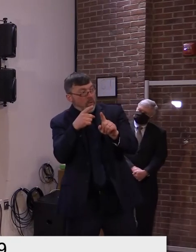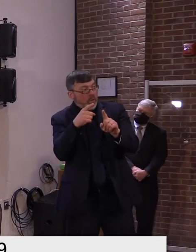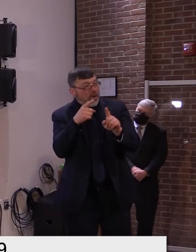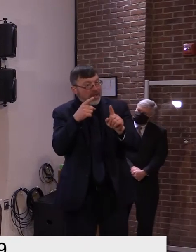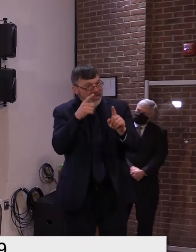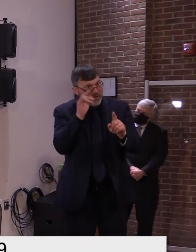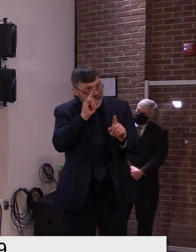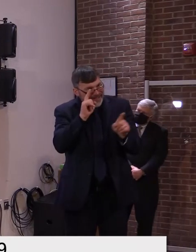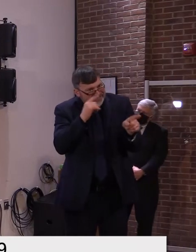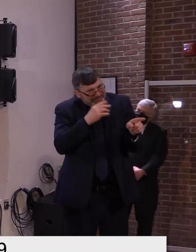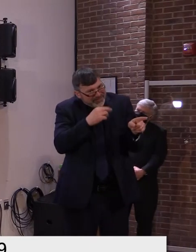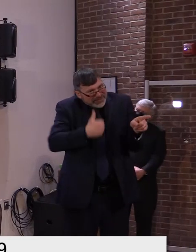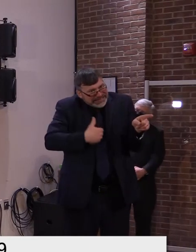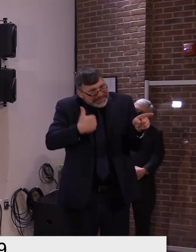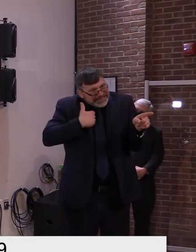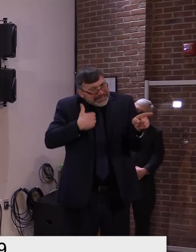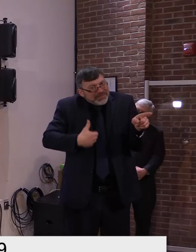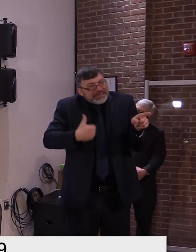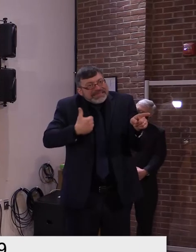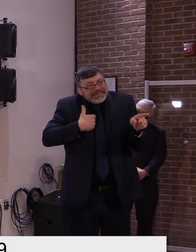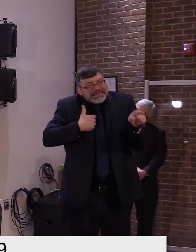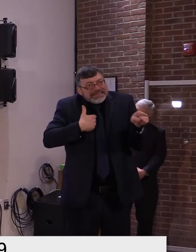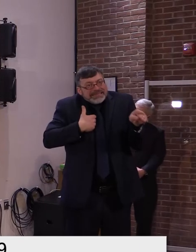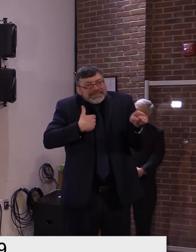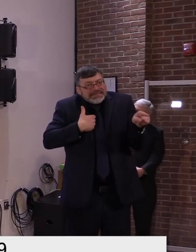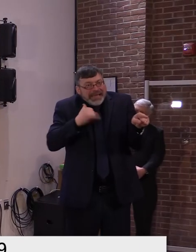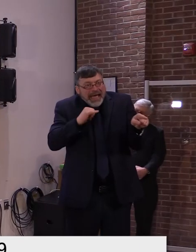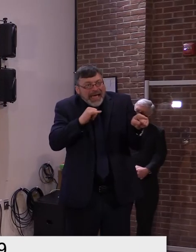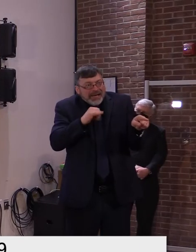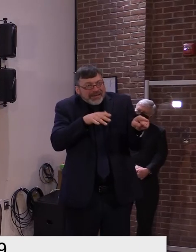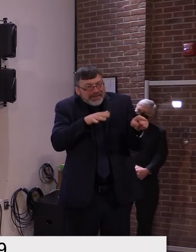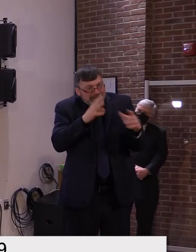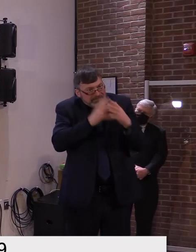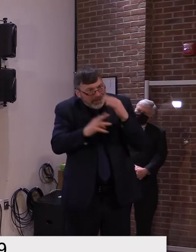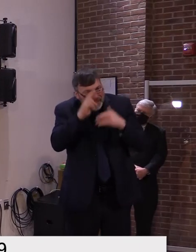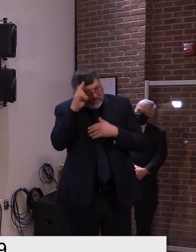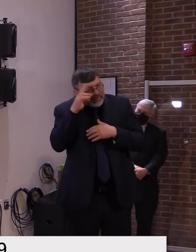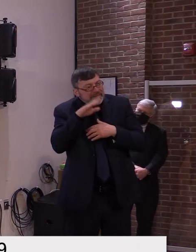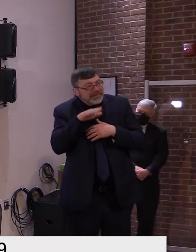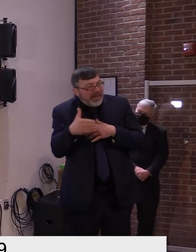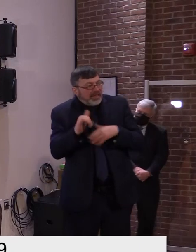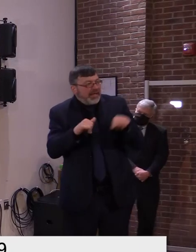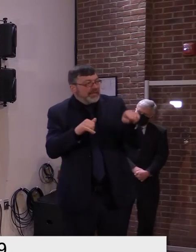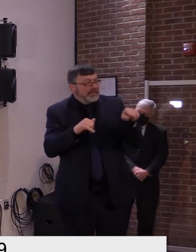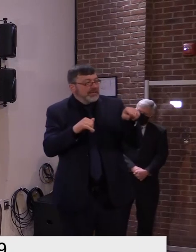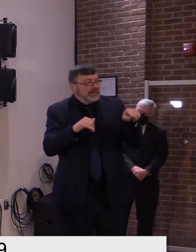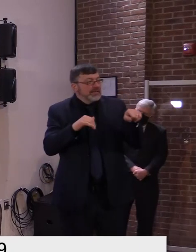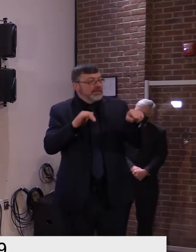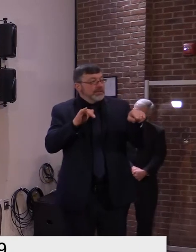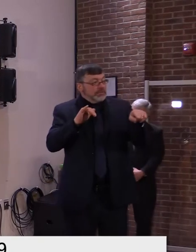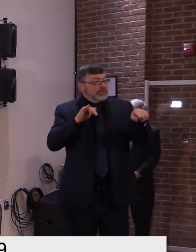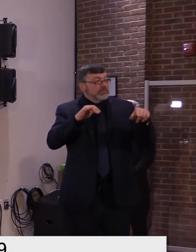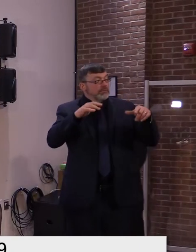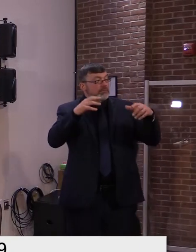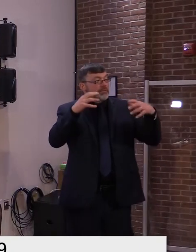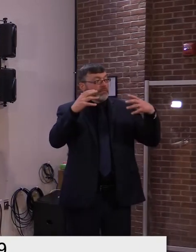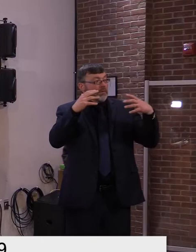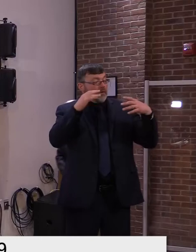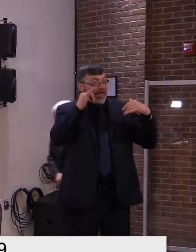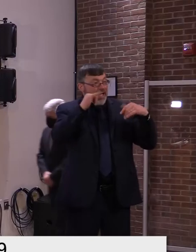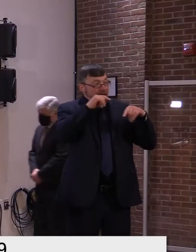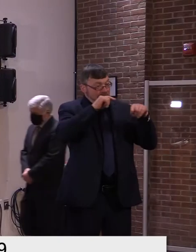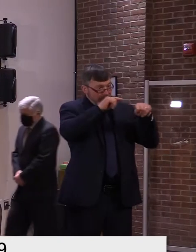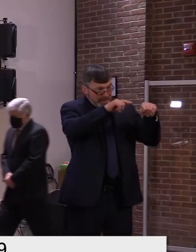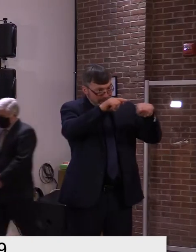And at a time when communities have more virus to transmit, that vulnerability may end up showing up in